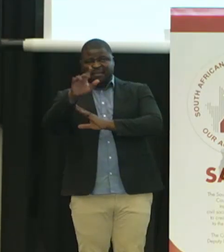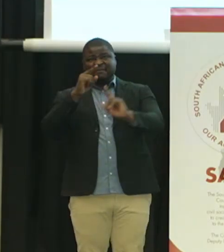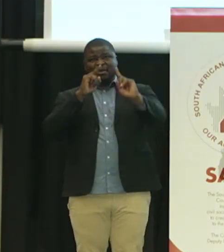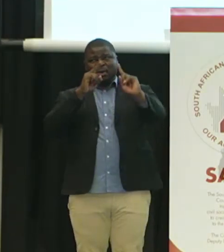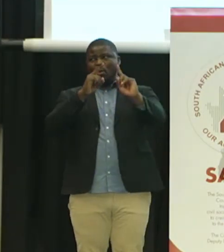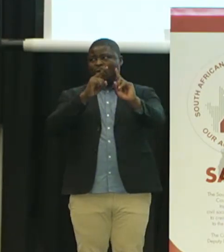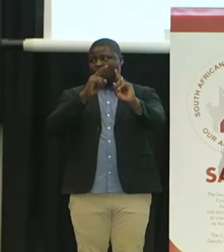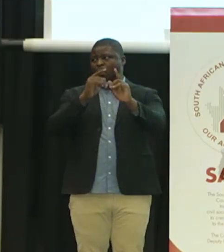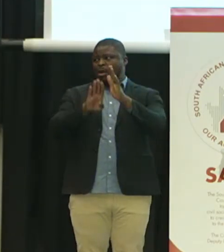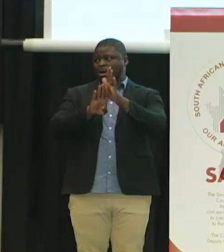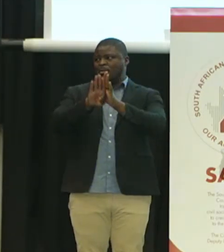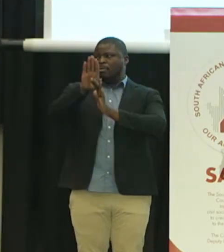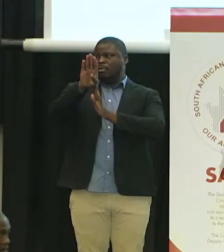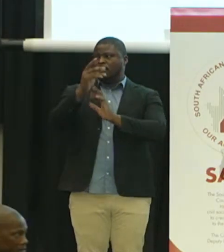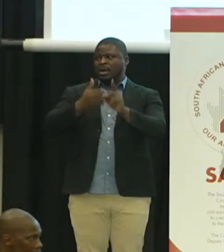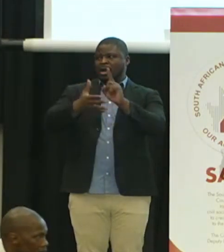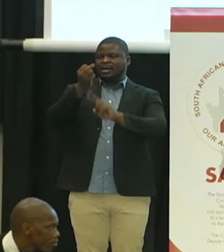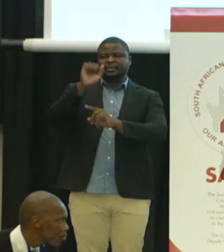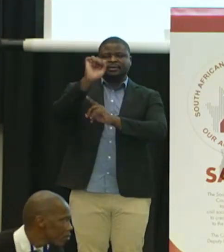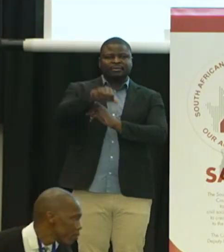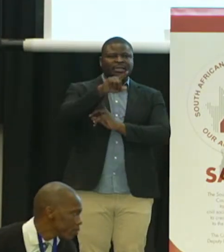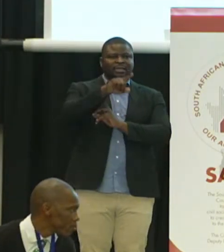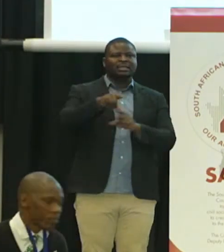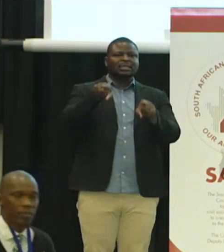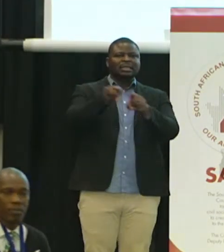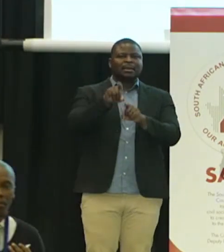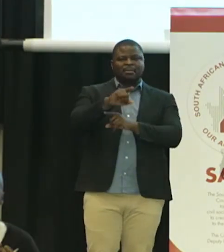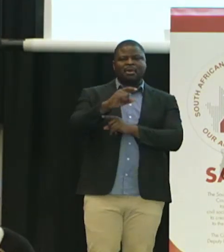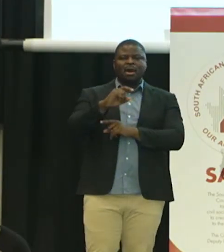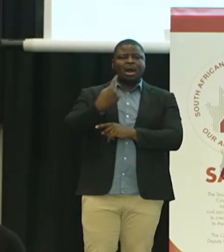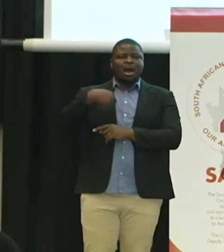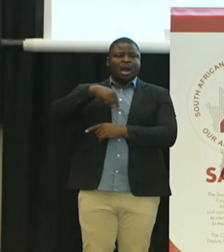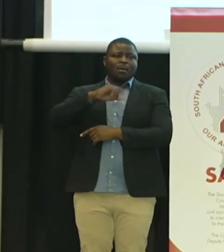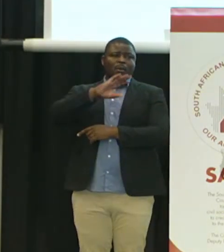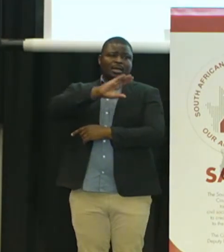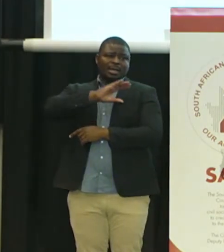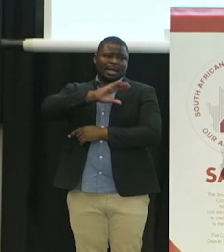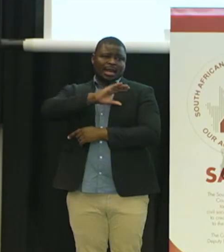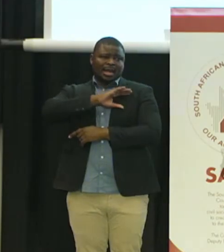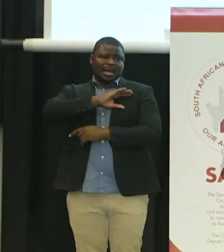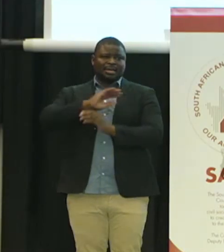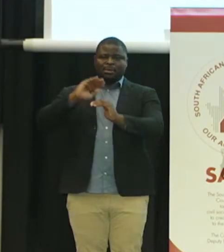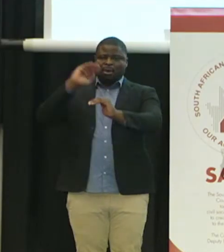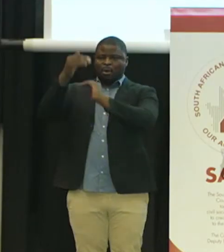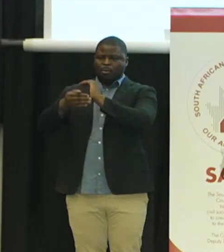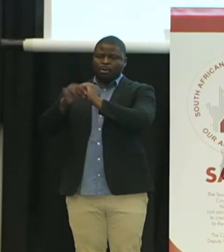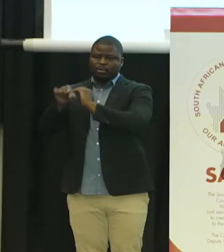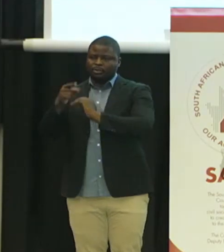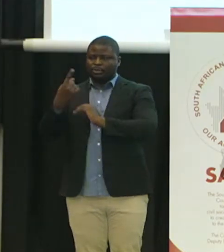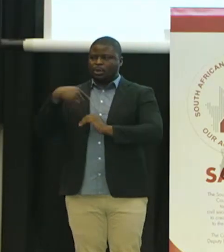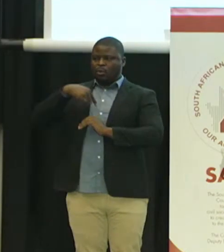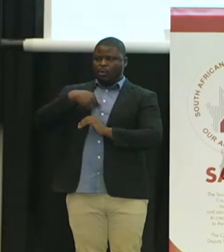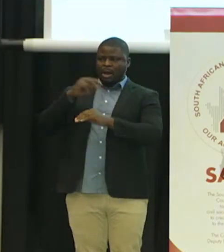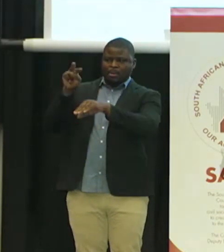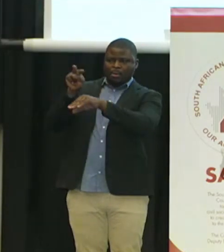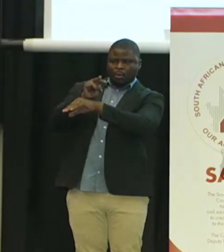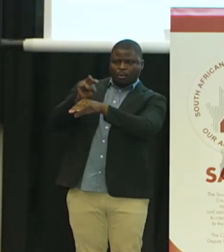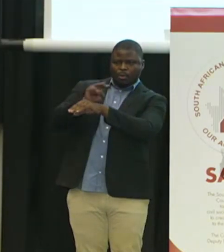challenge lying in the retention of our clients on arts, as well as monitoring their